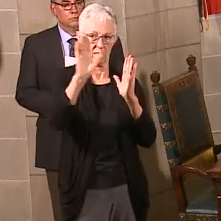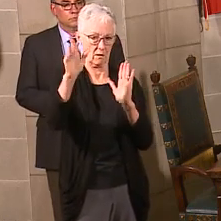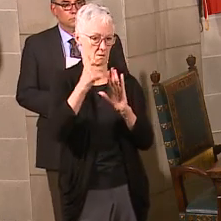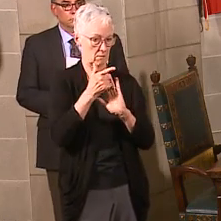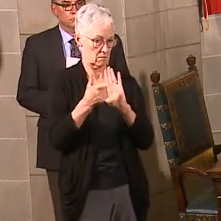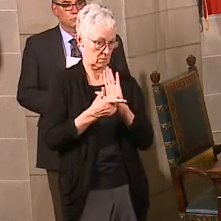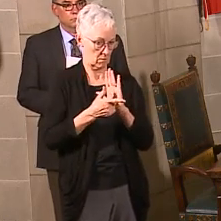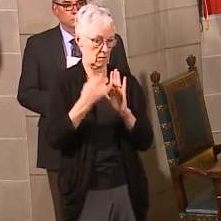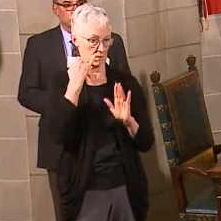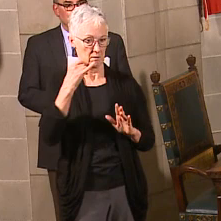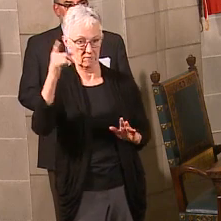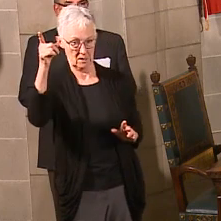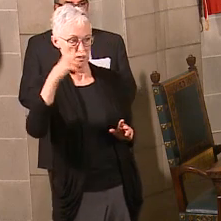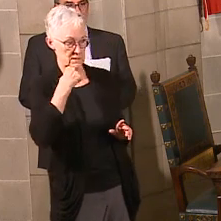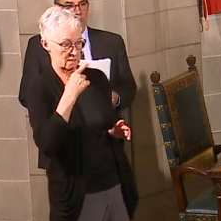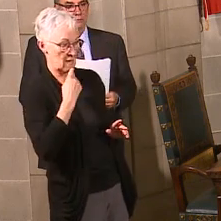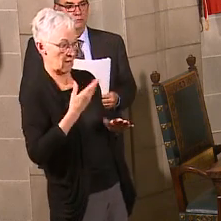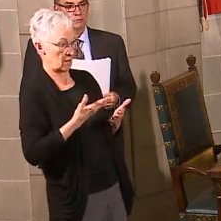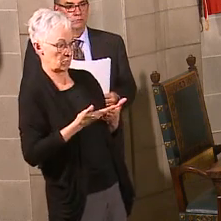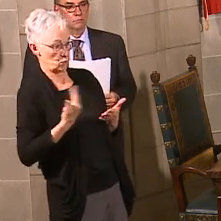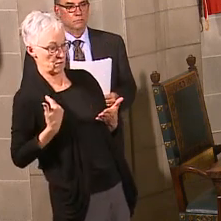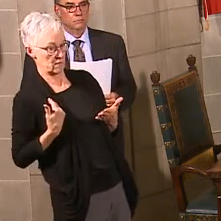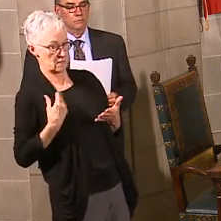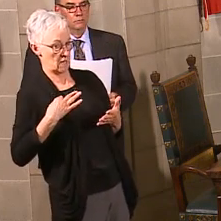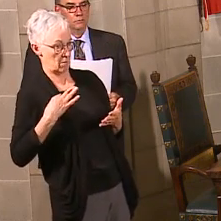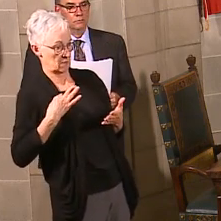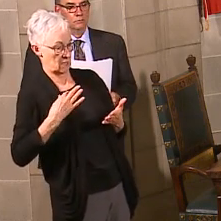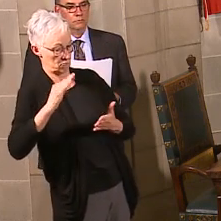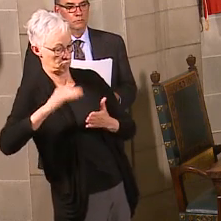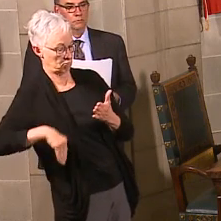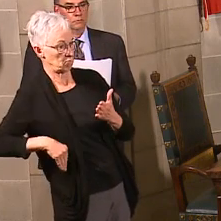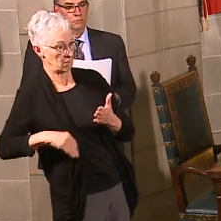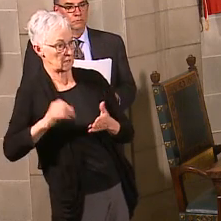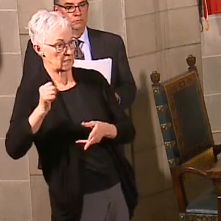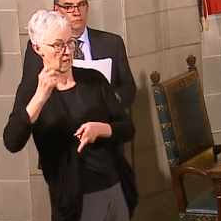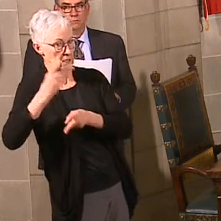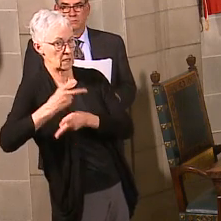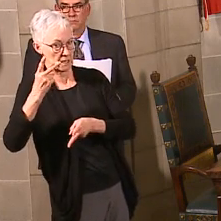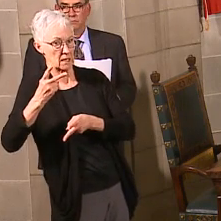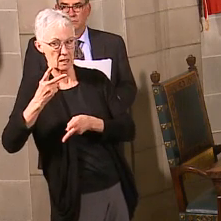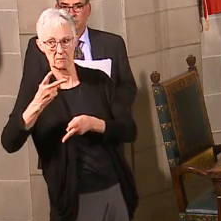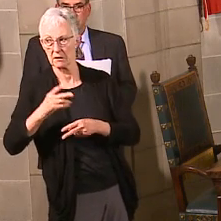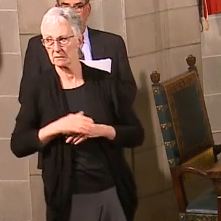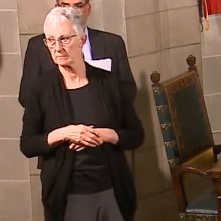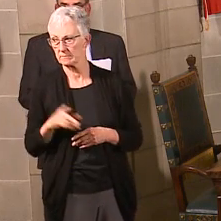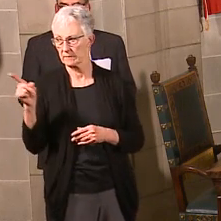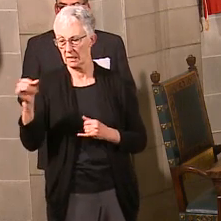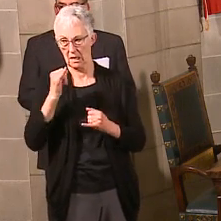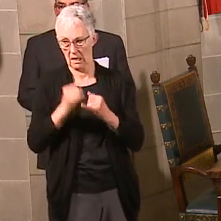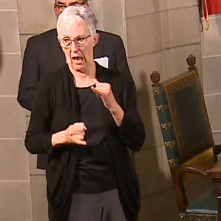previous applications are good, then maybe those applications will be considered first in line.